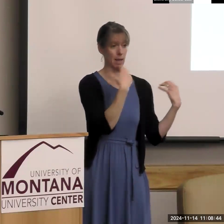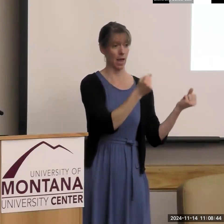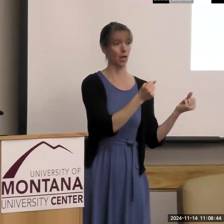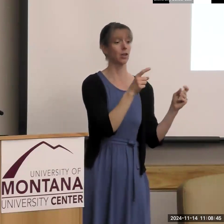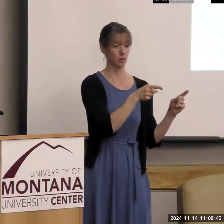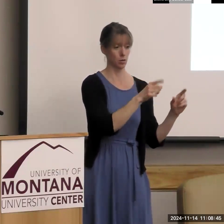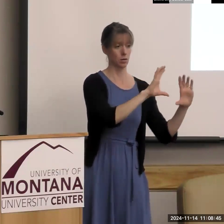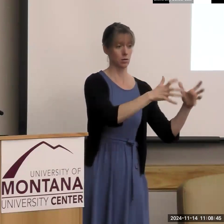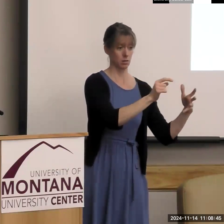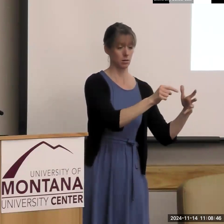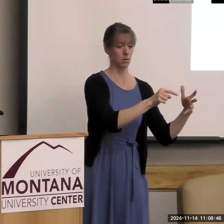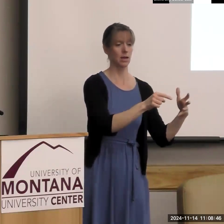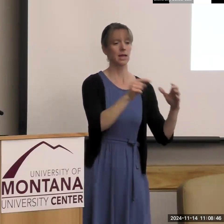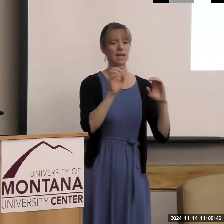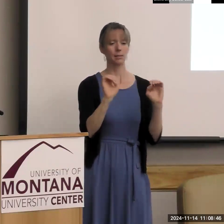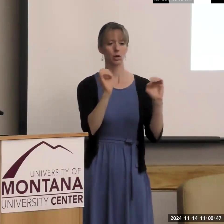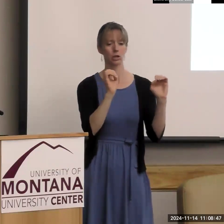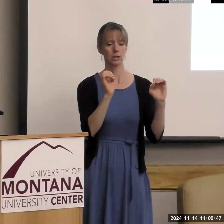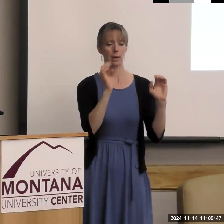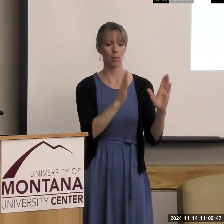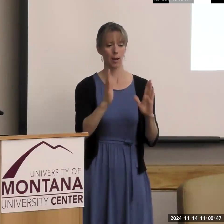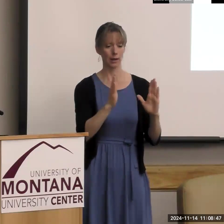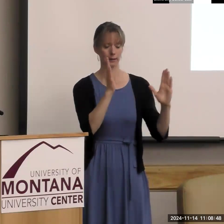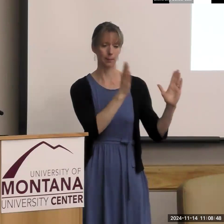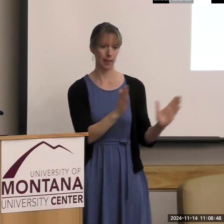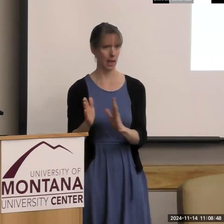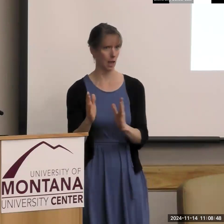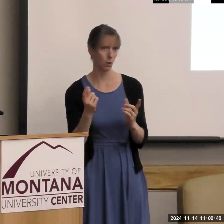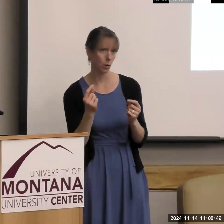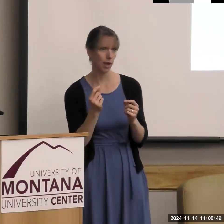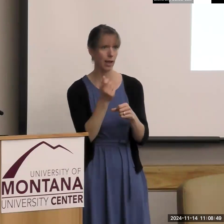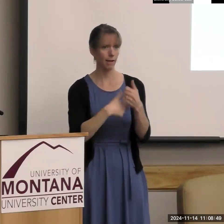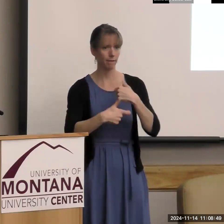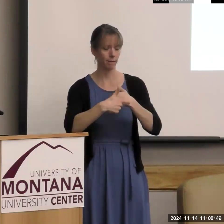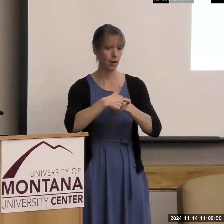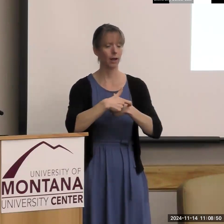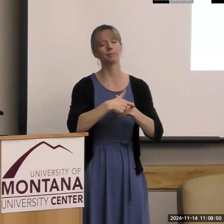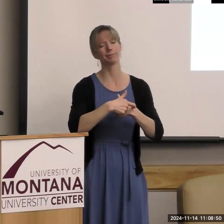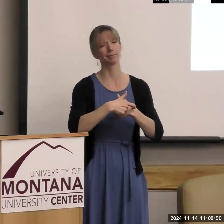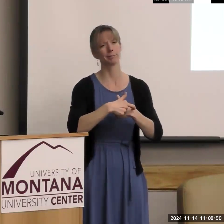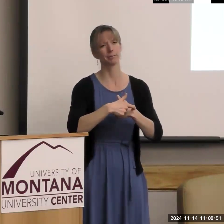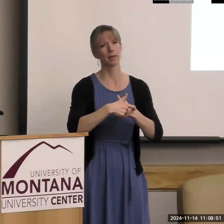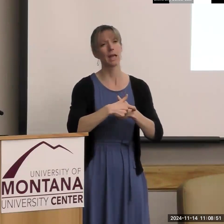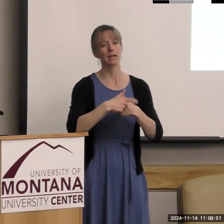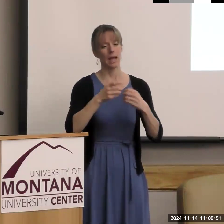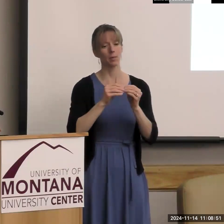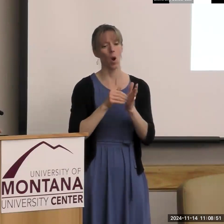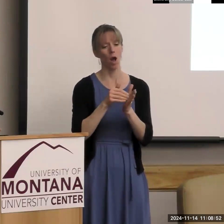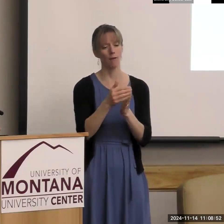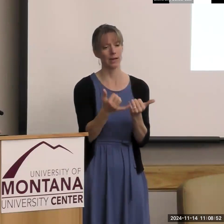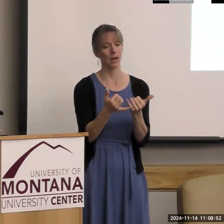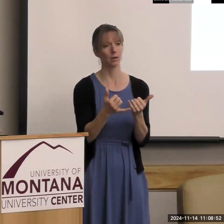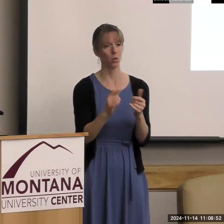health department emergency preparedness planning, right? Every time we have them with greater frequency, every time we